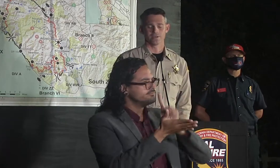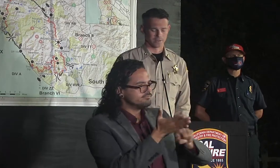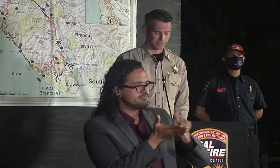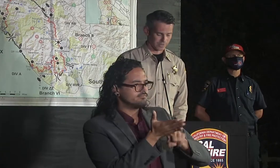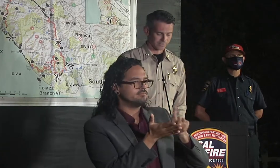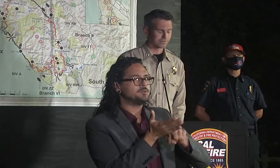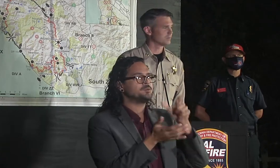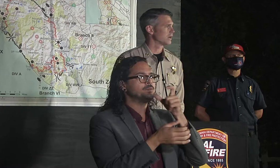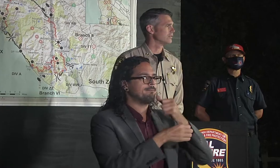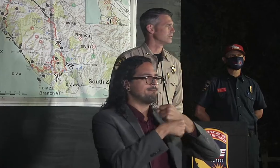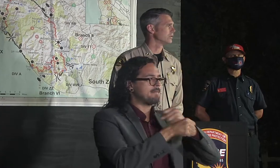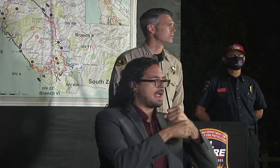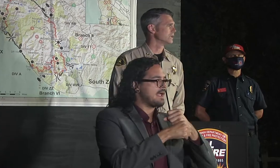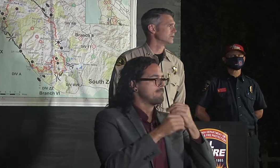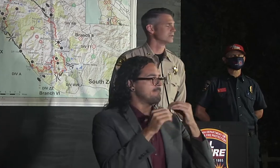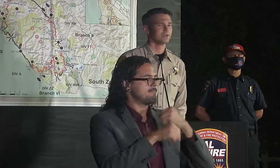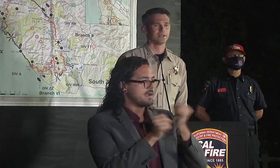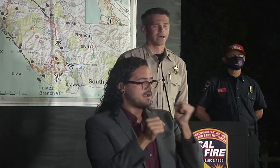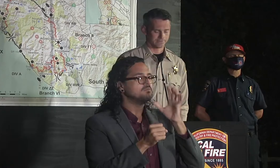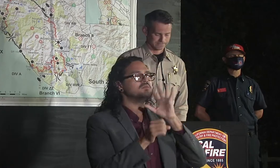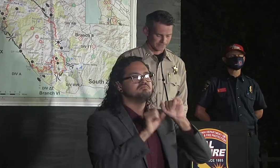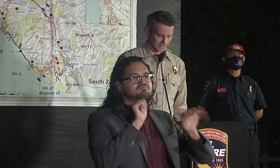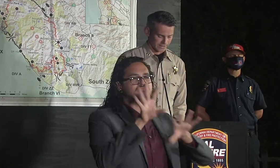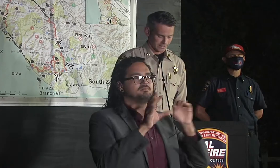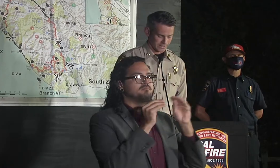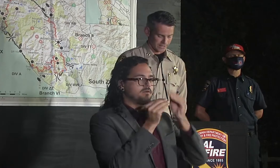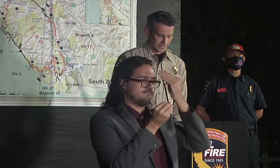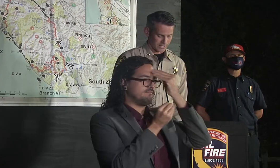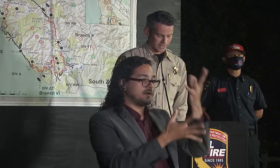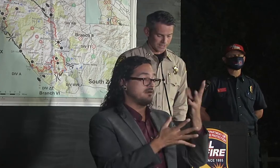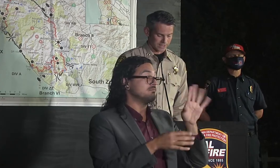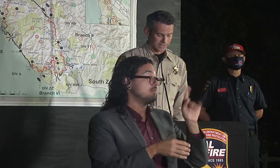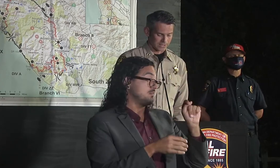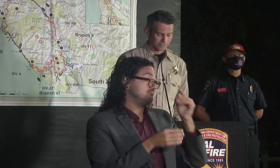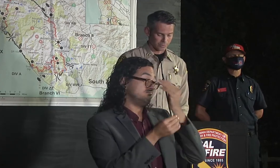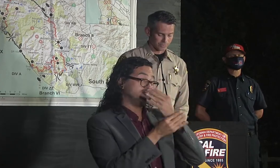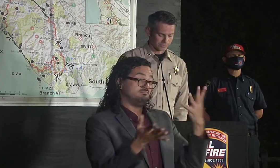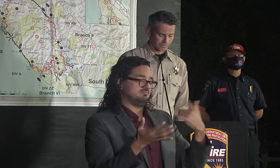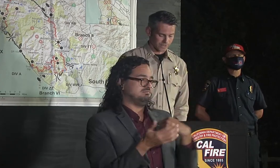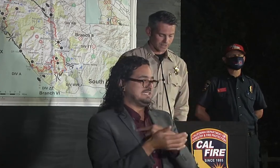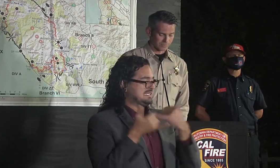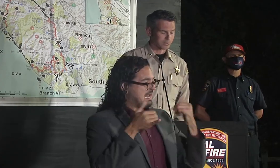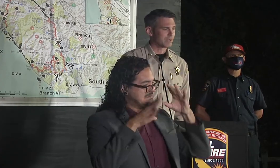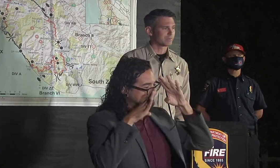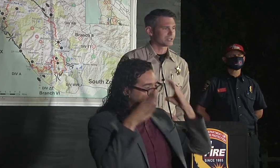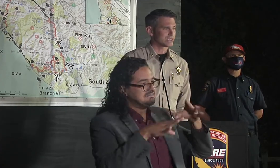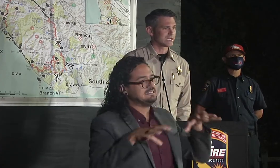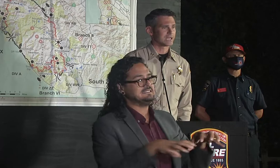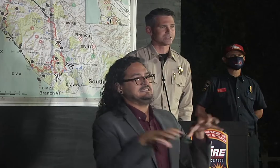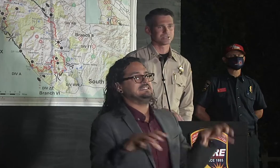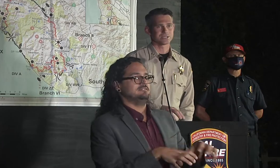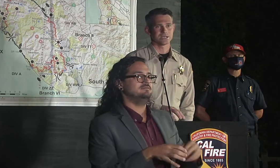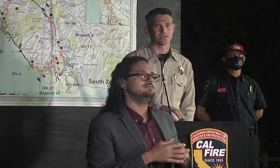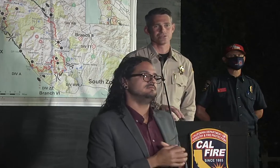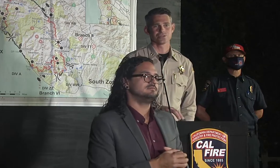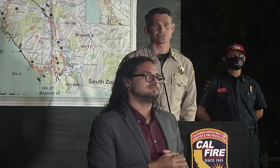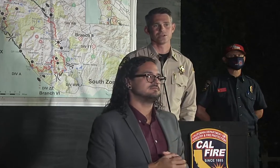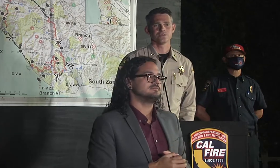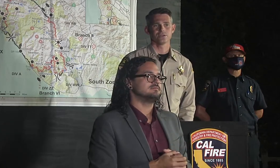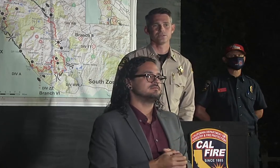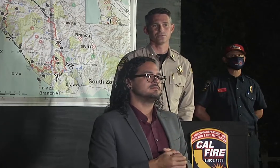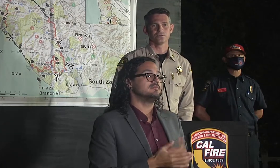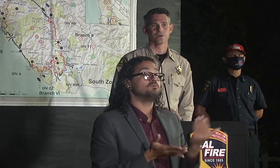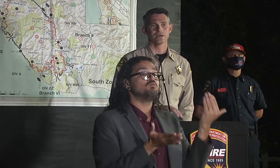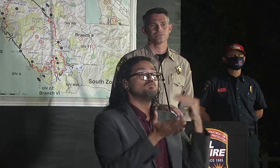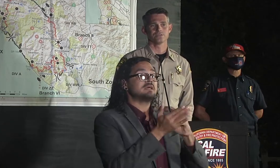come, but obviously we're heavily involved in that. And then in terms of repopulation, again, I just